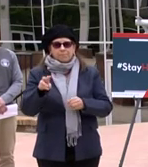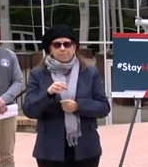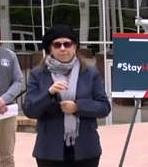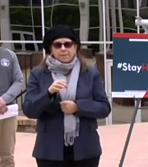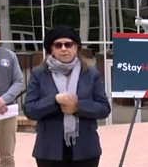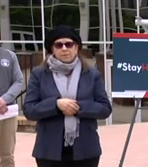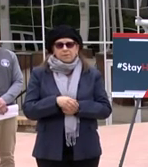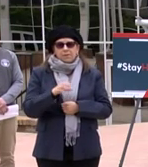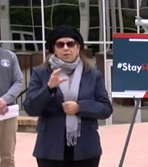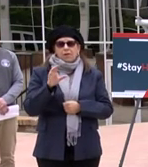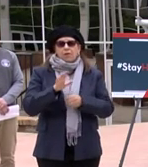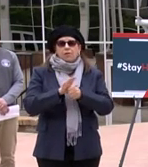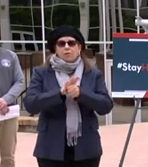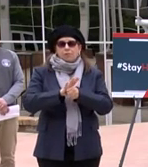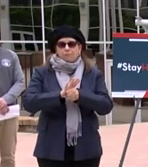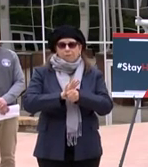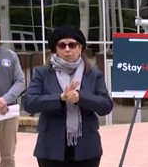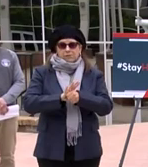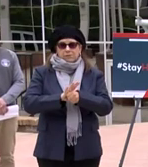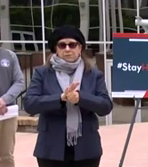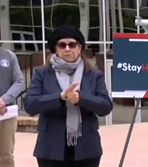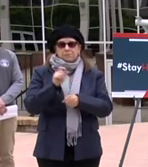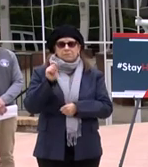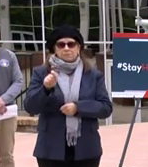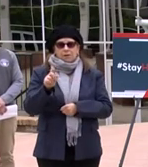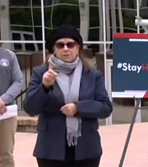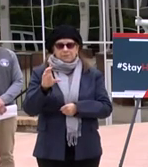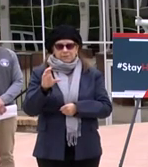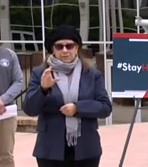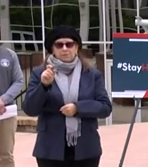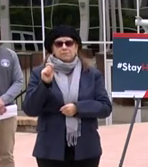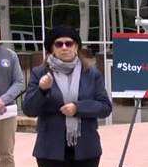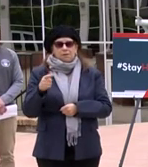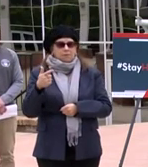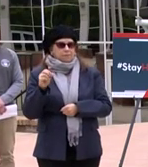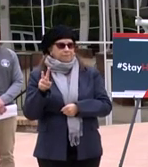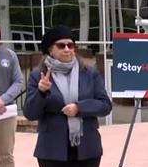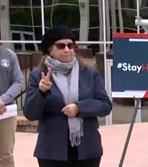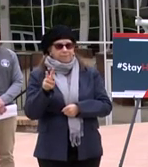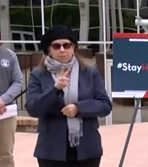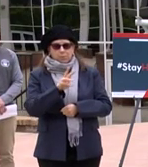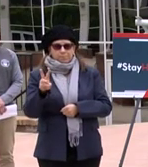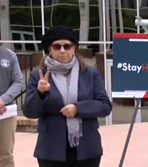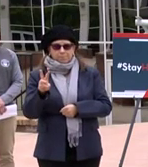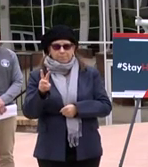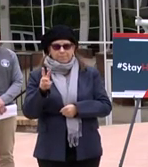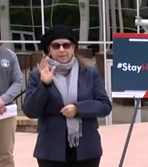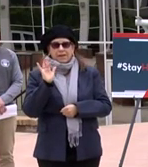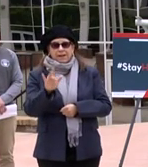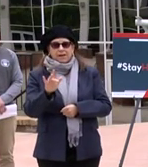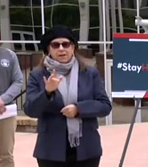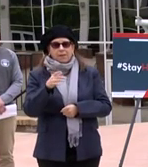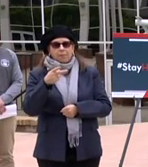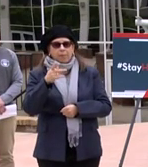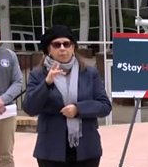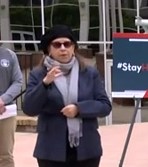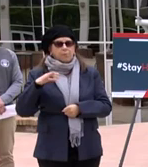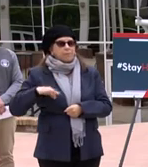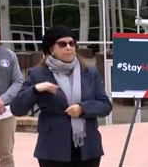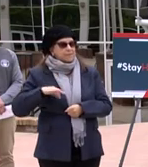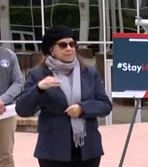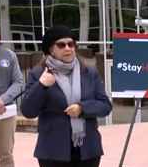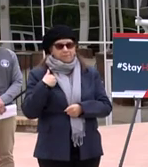coronavirus.dc.gov or just dc.gov, and look under public benefits, and that will explain to everyone what they need to do, whether they've